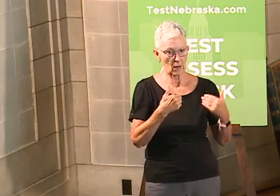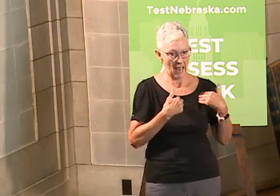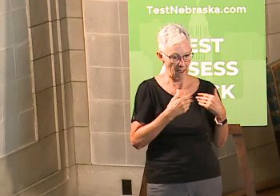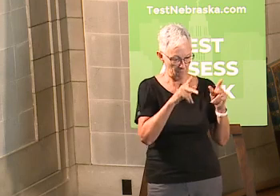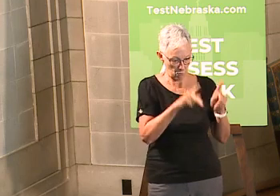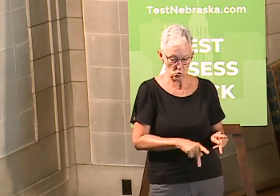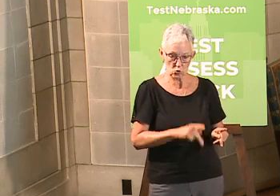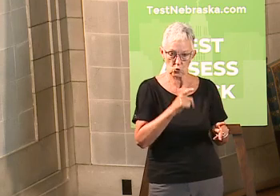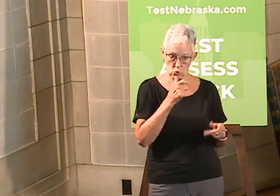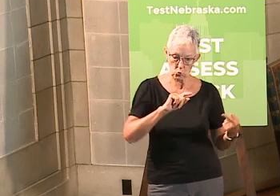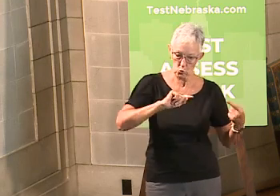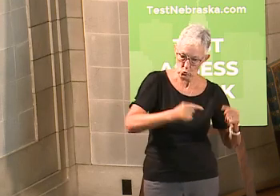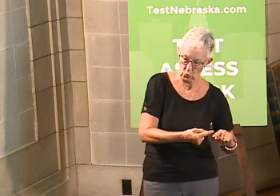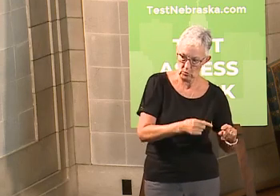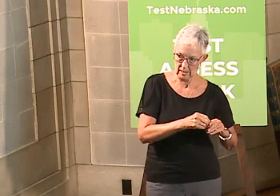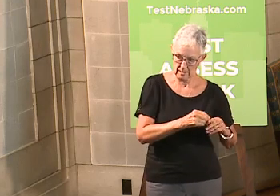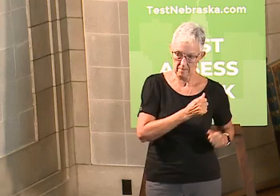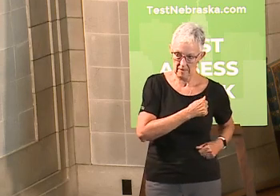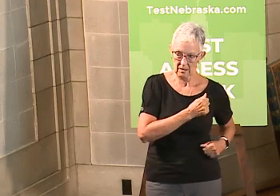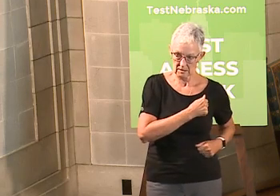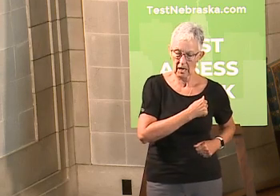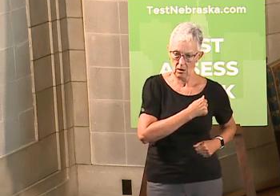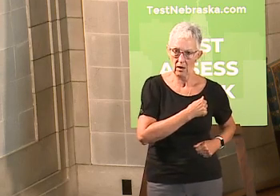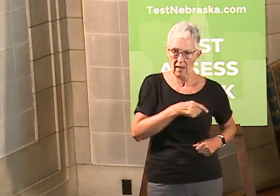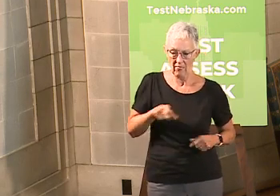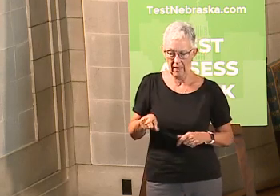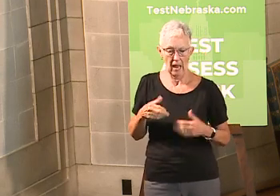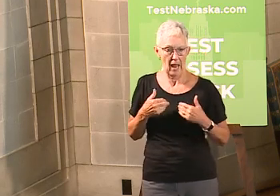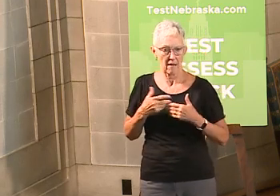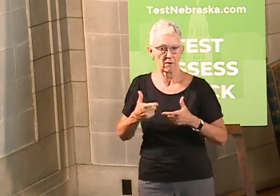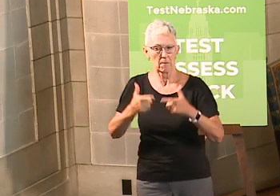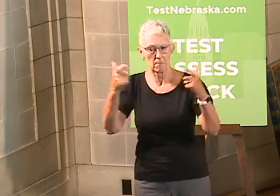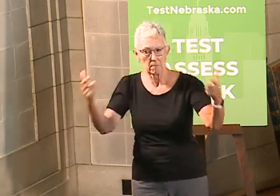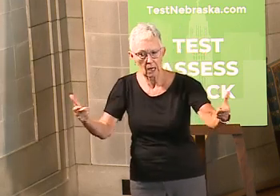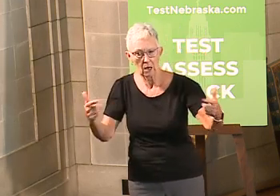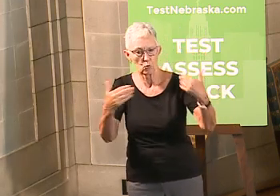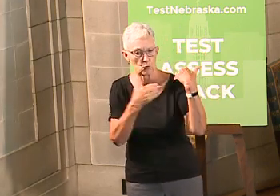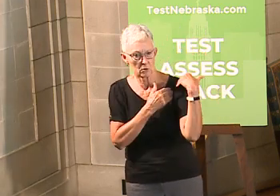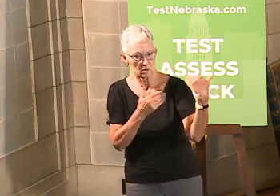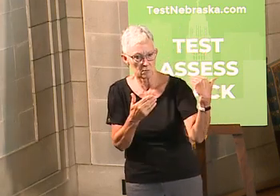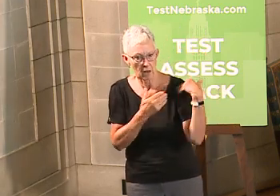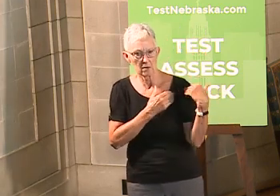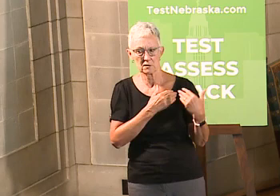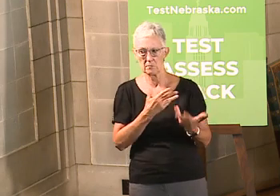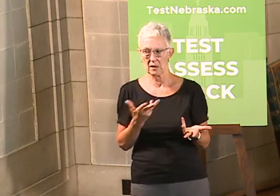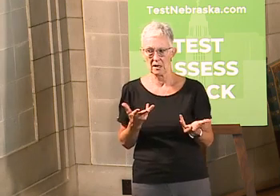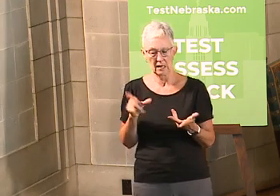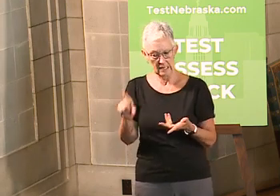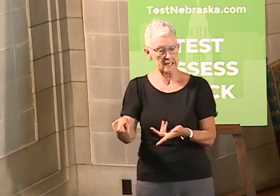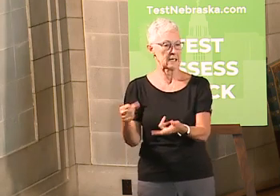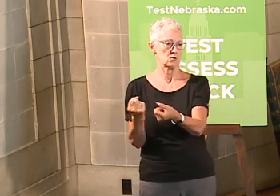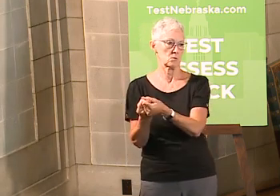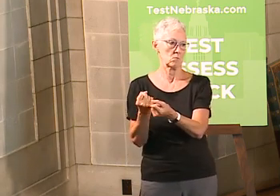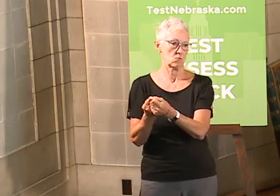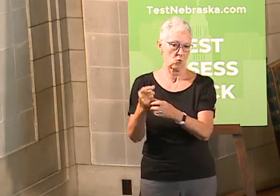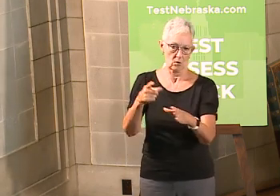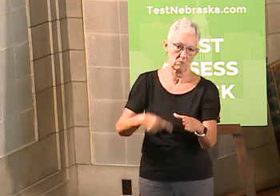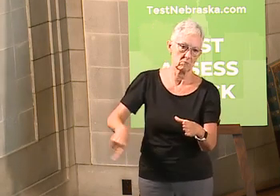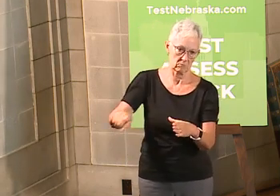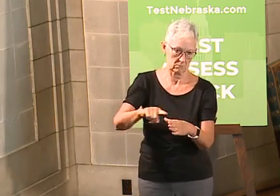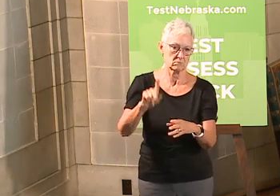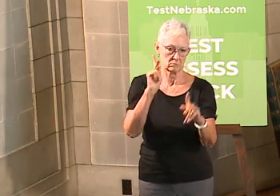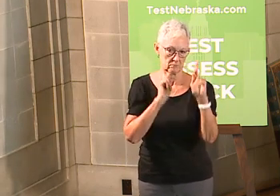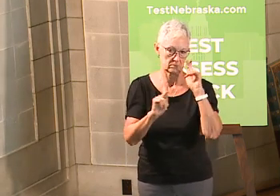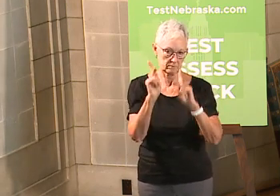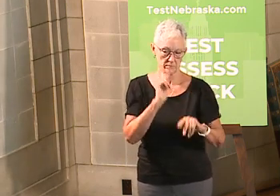The research revealed that there are more than 5.5 million military caregivers in the United States. These